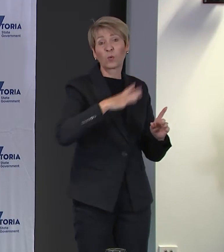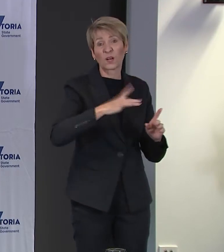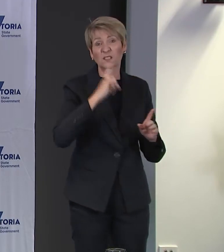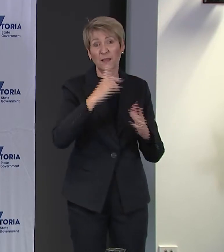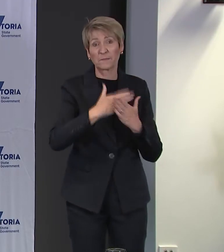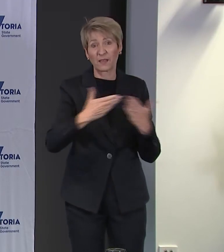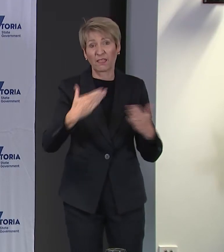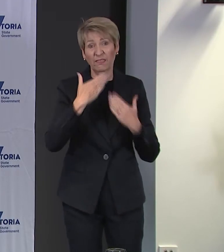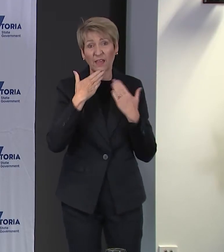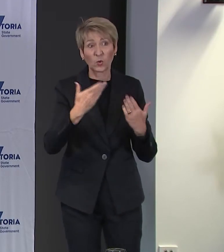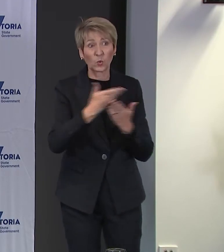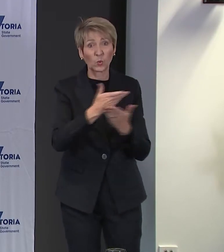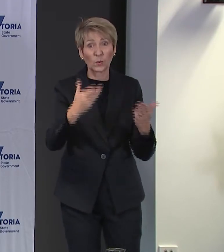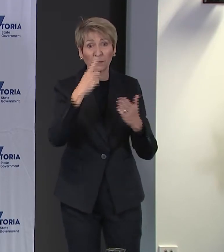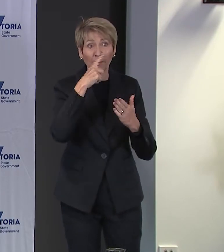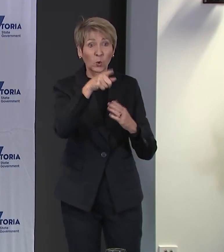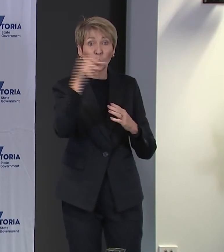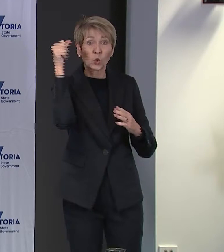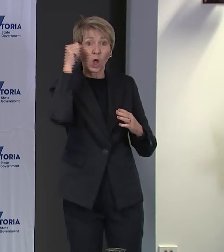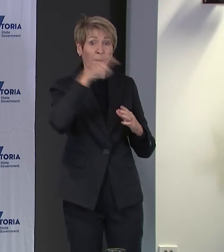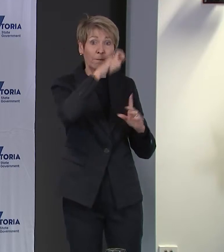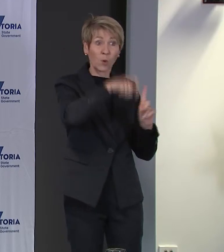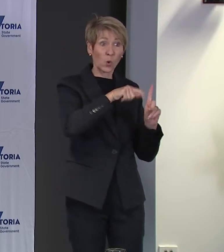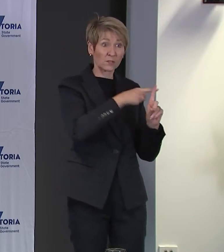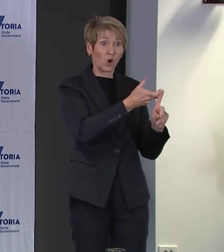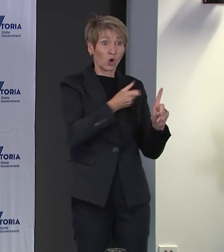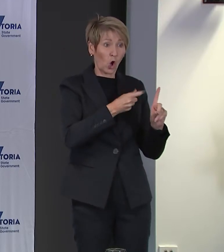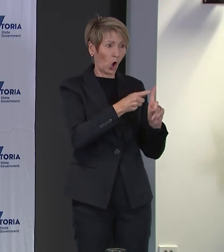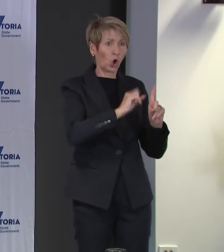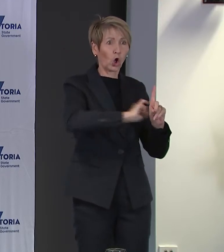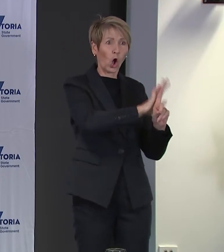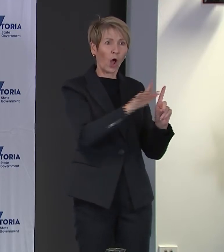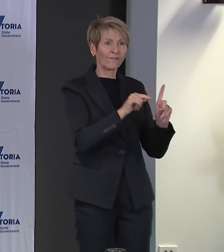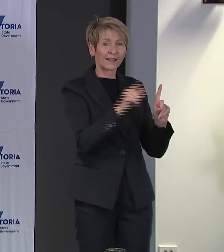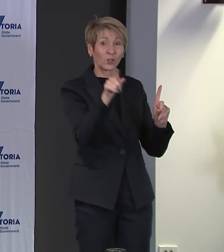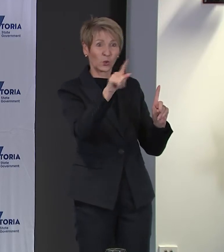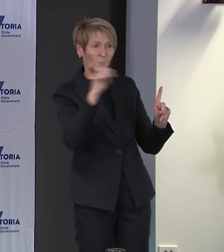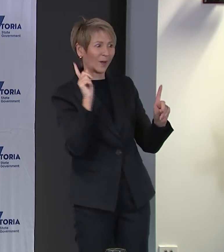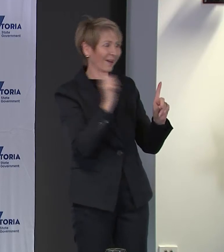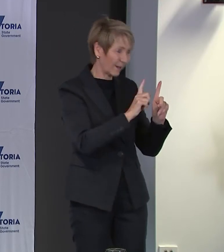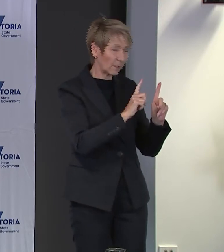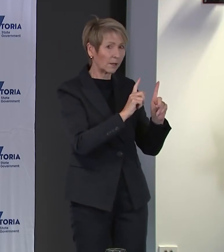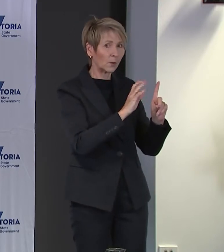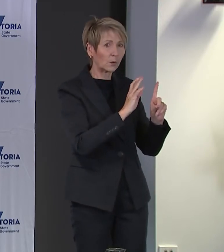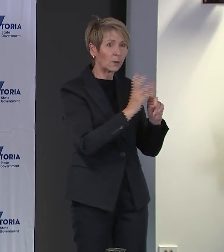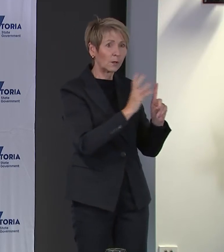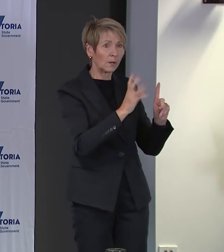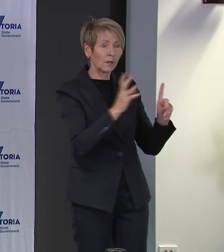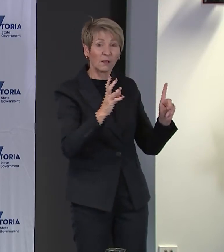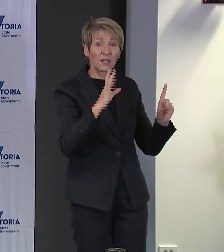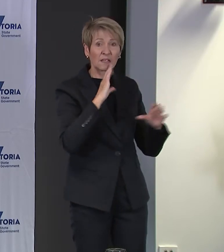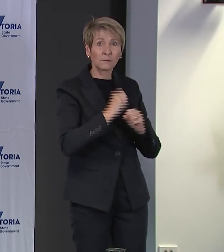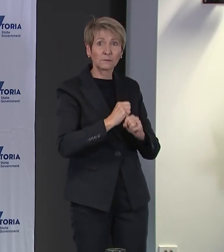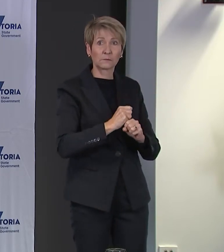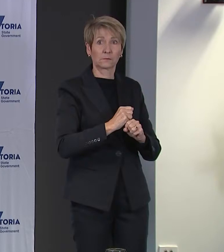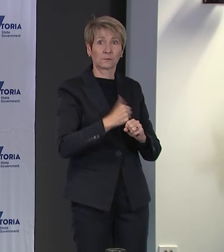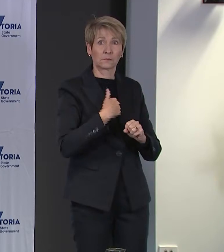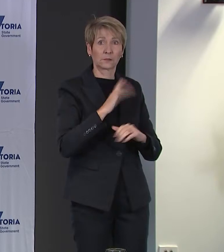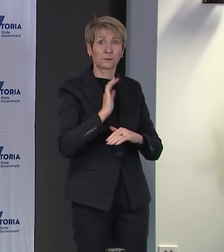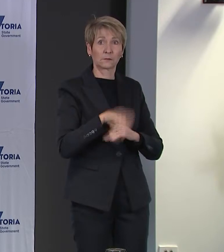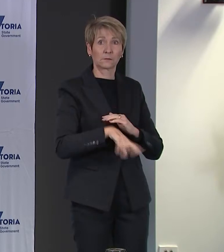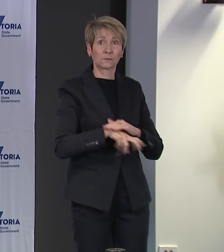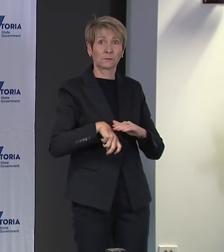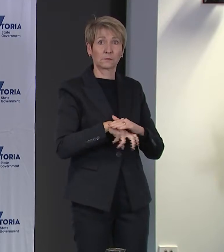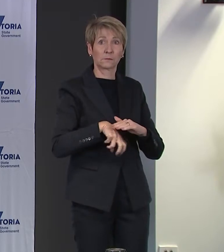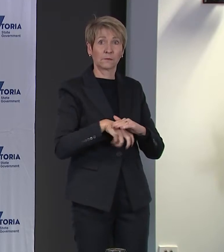be primary close contacts and those who've put the hard work in over the last 2 weeks. I know it's a very difficult thing that we ask of you. It is so